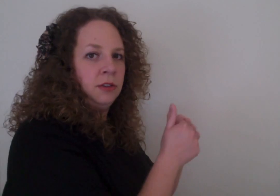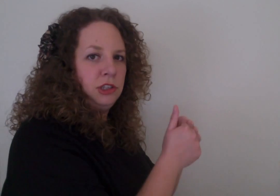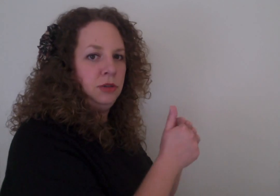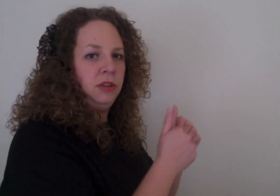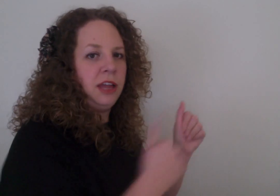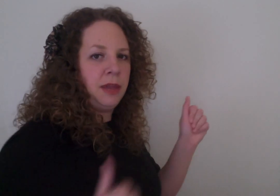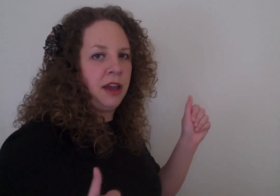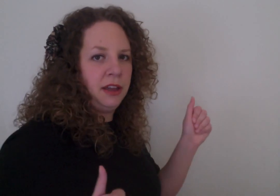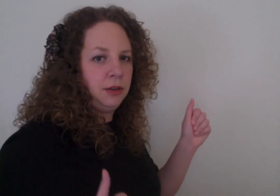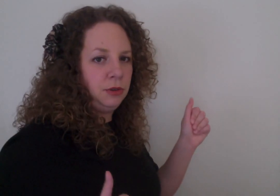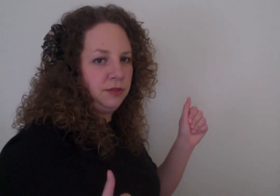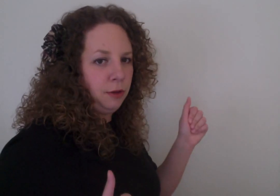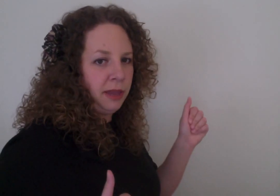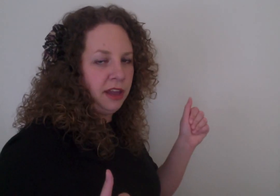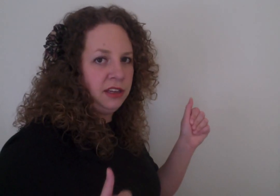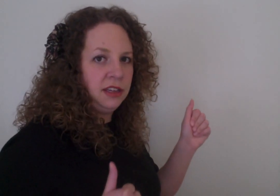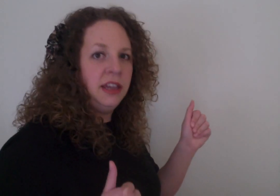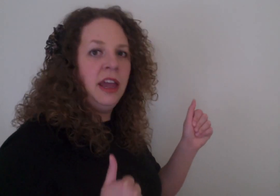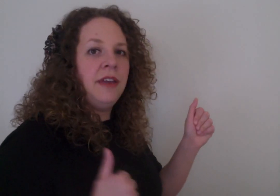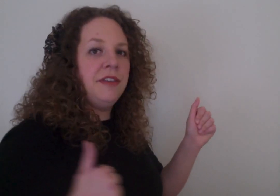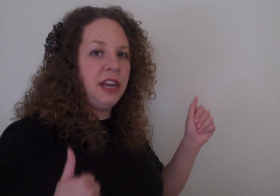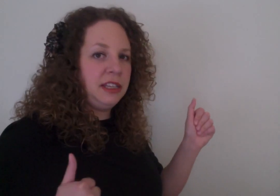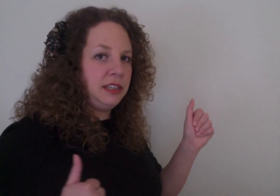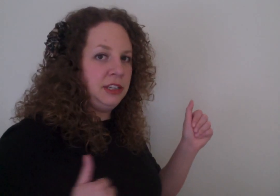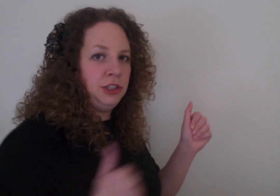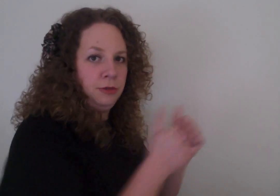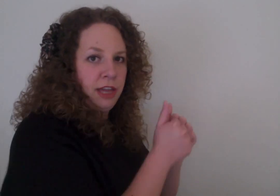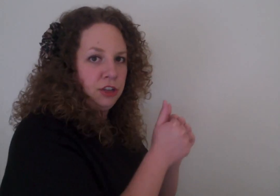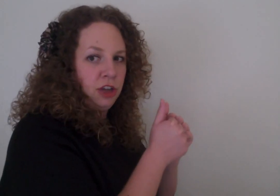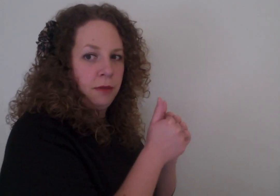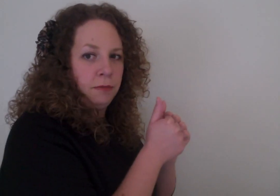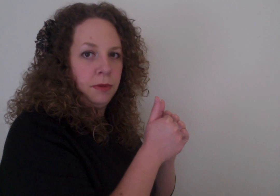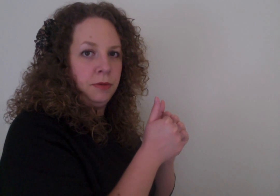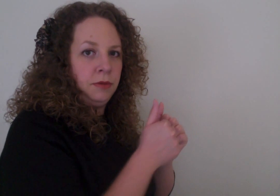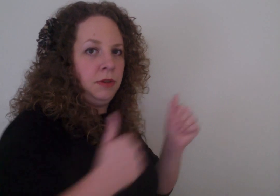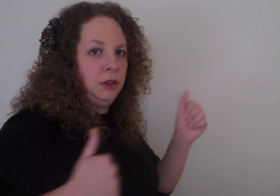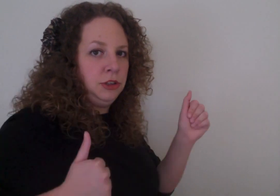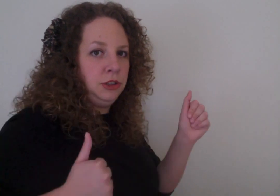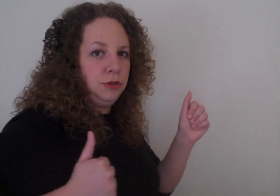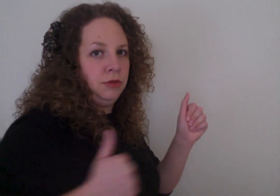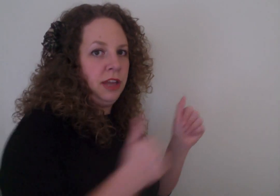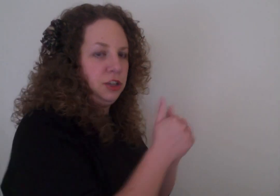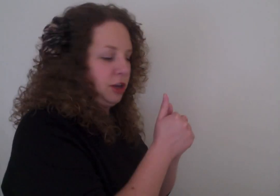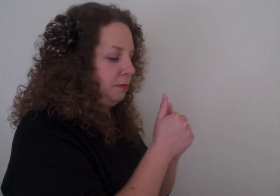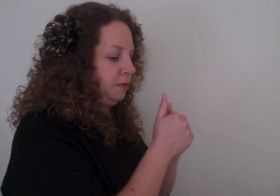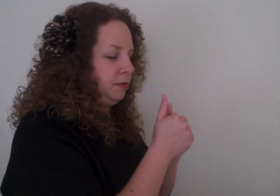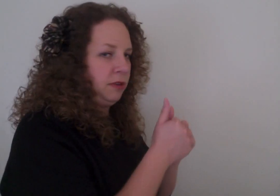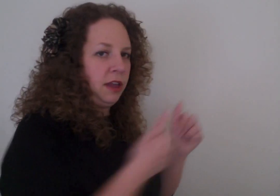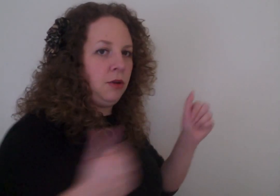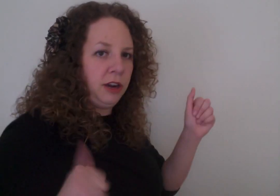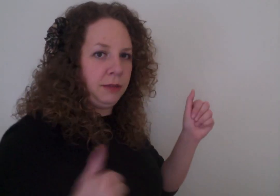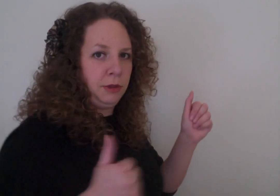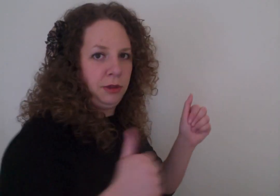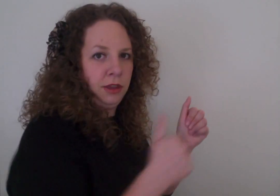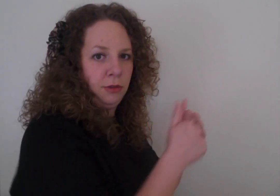To lag behind or to fall behind. And then the next sign is to catch up. To catch up. Okay, or it can be going